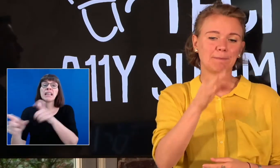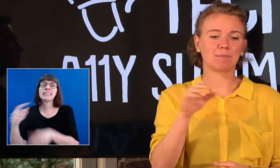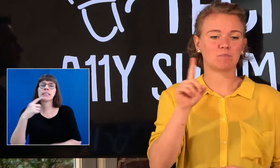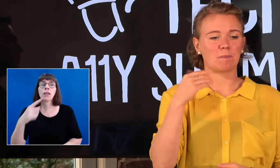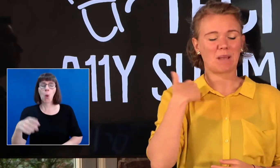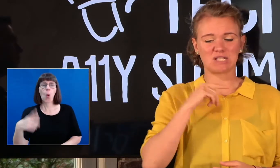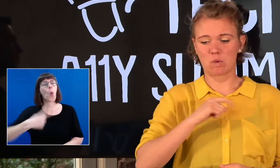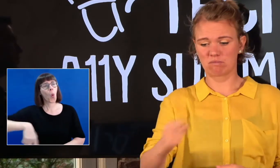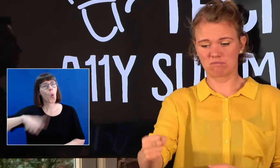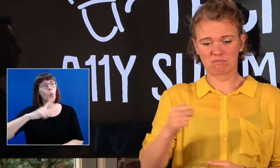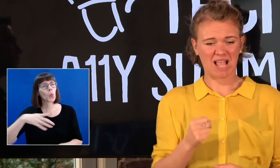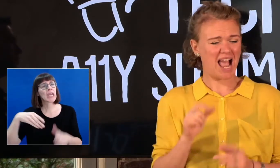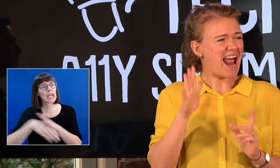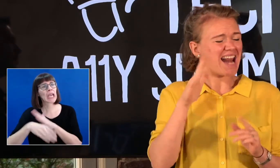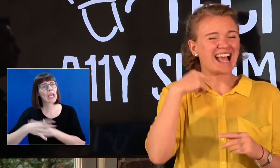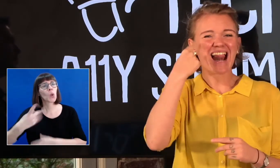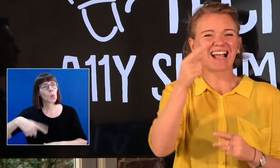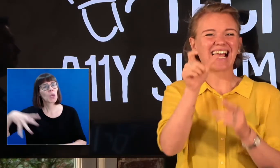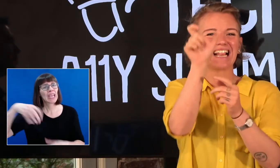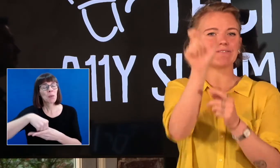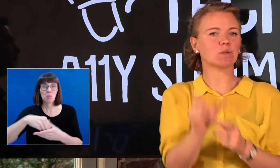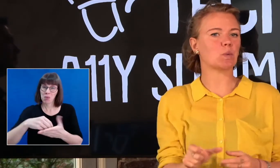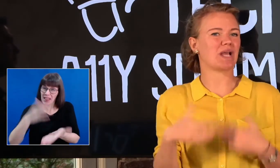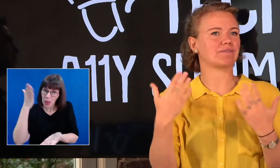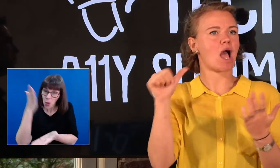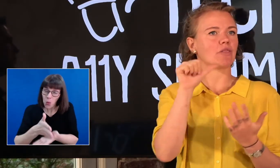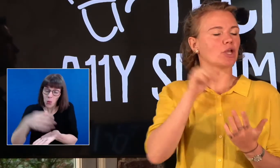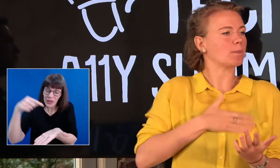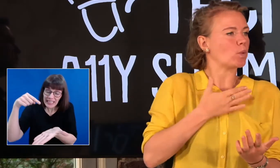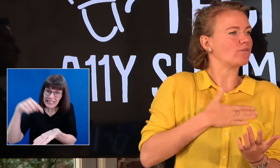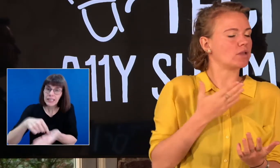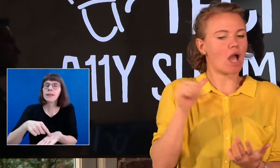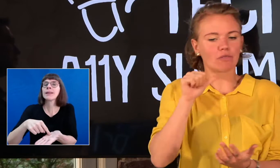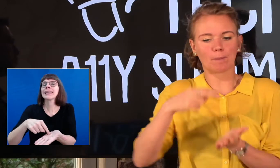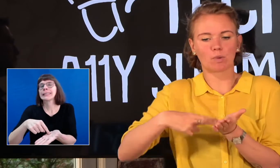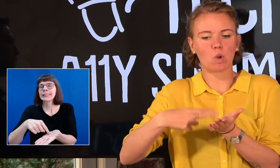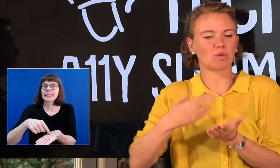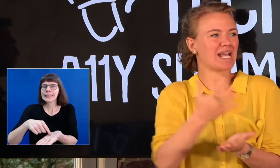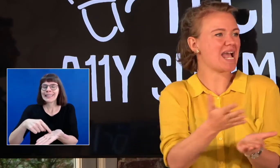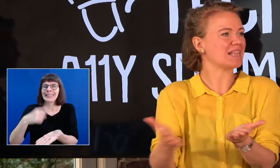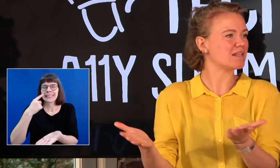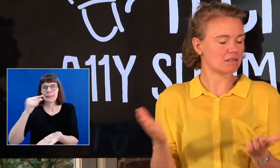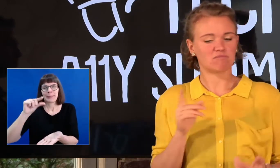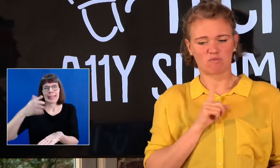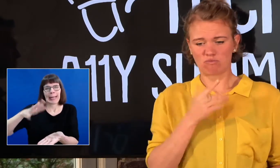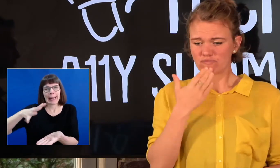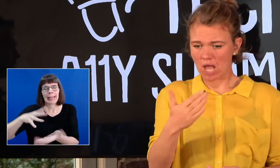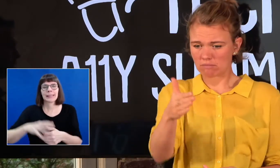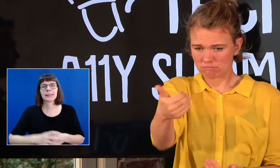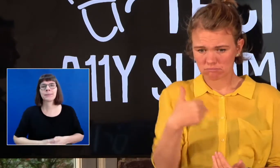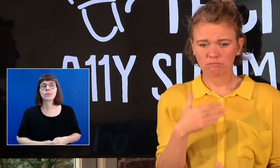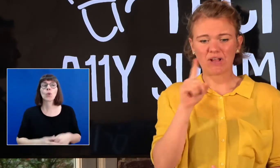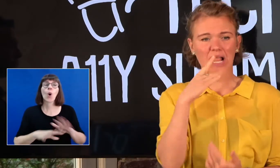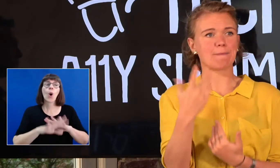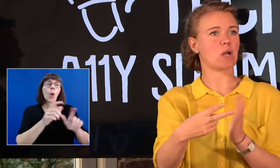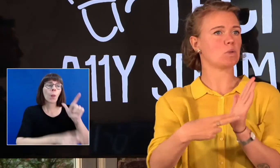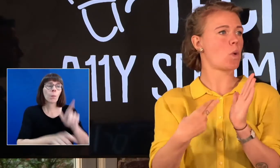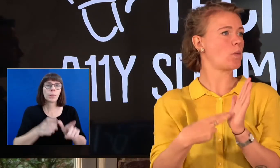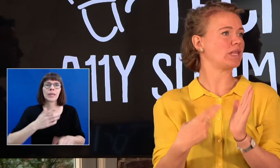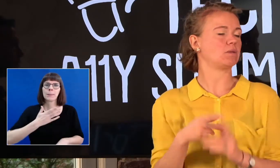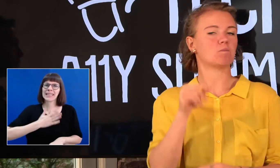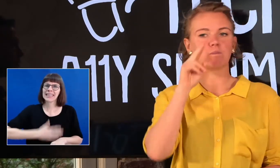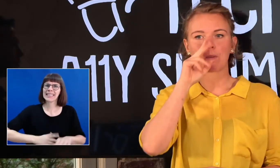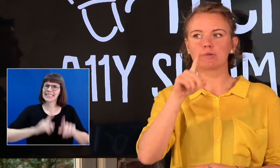get it out there and be active with it doesn't really work just now. So everybody has different needs, and just to